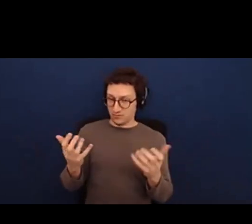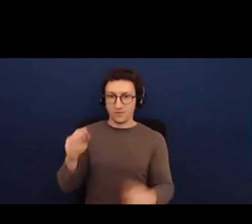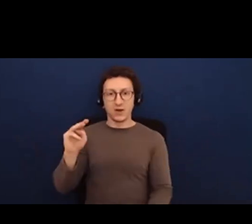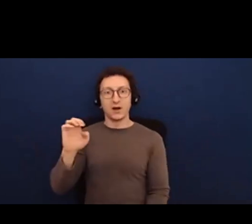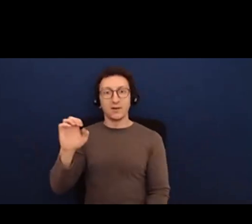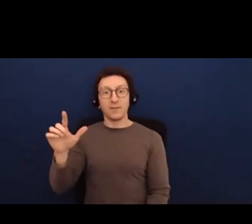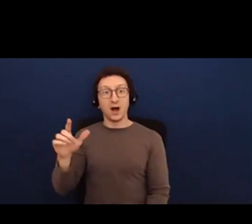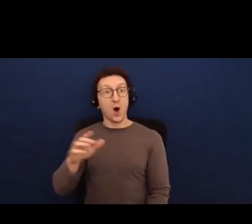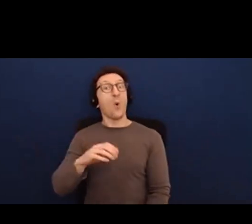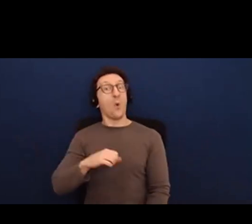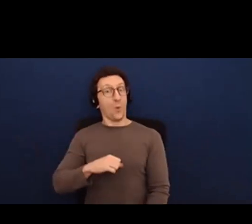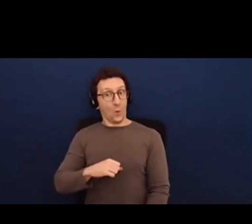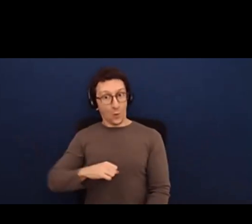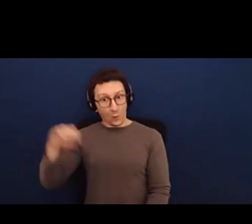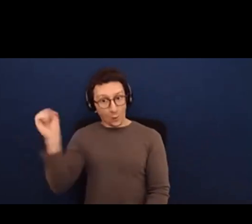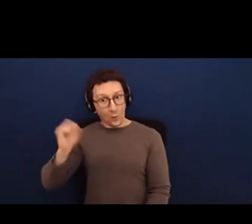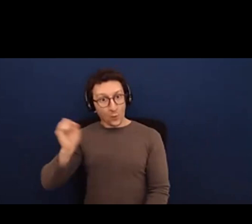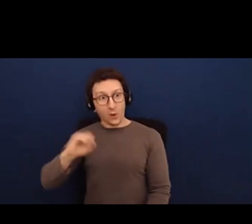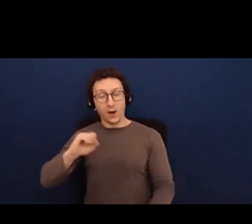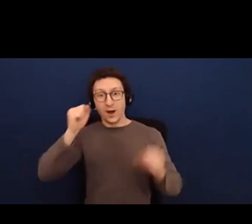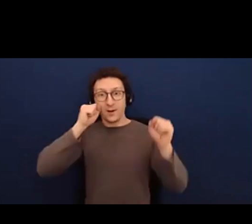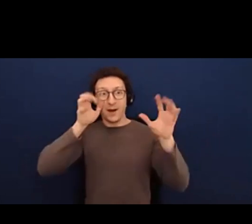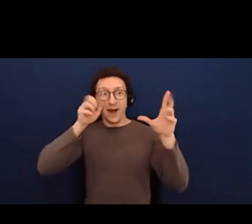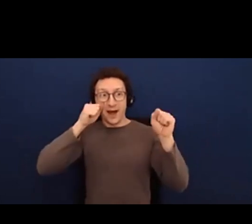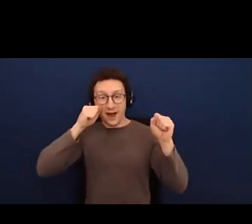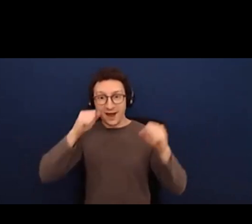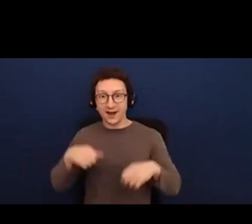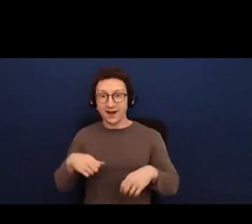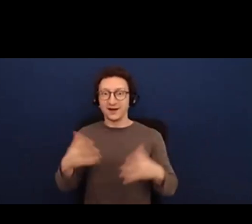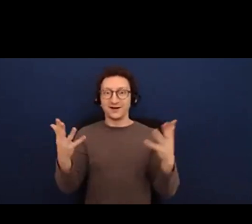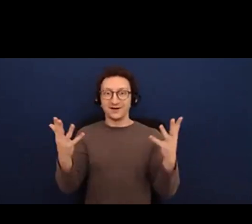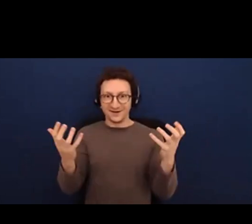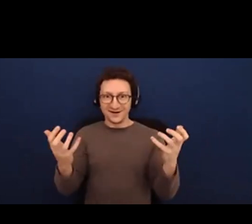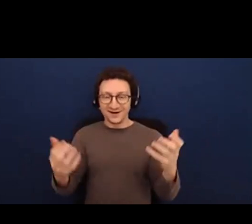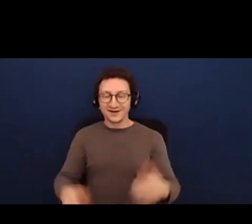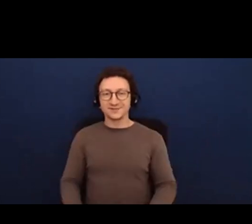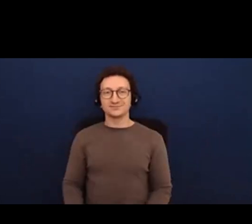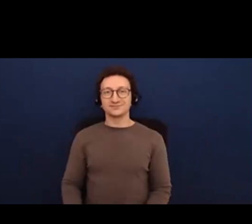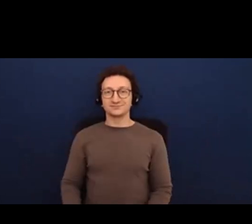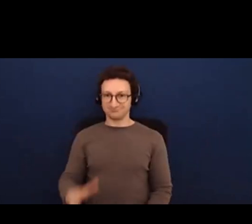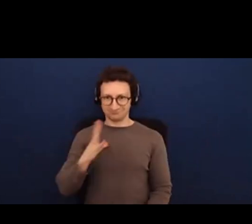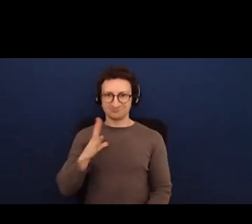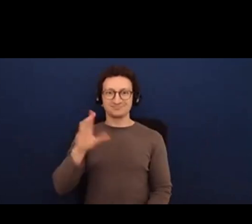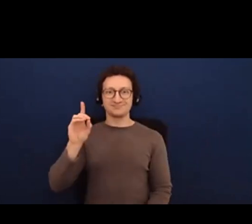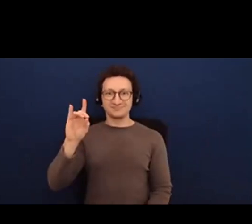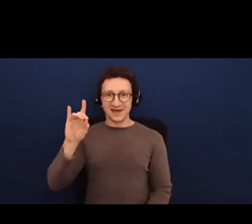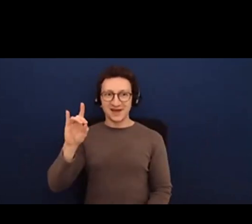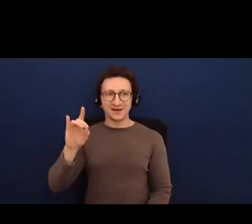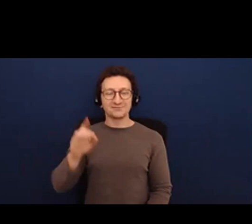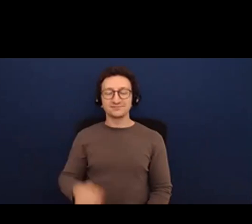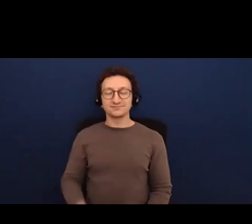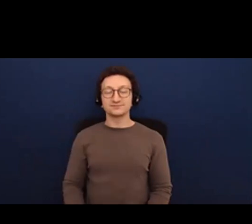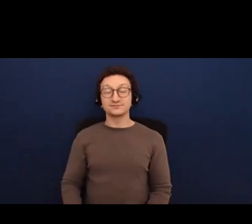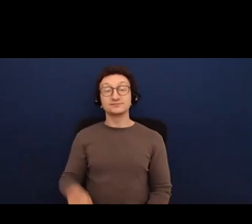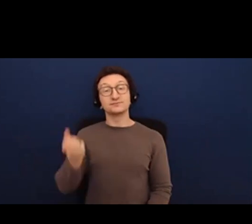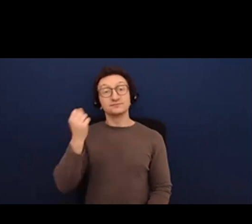that was the most wonderful thing that he said. And so we did that, but of course,